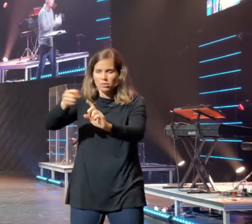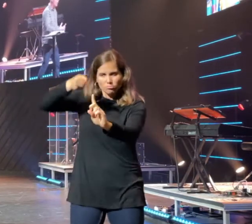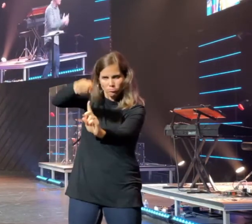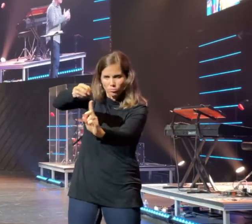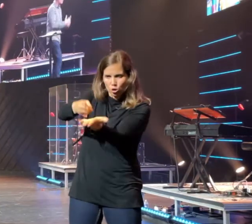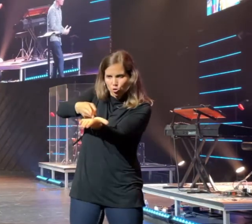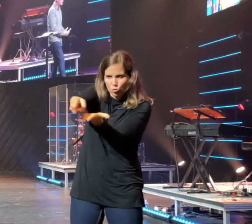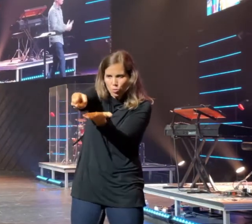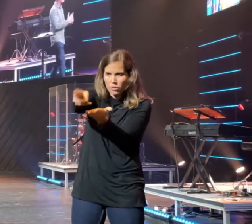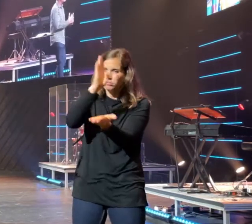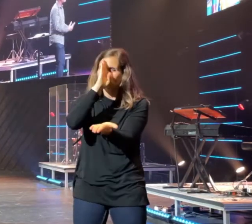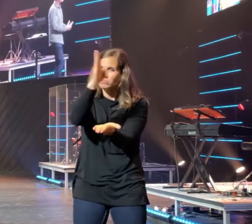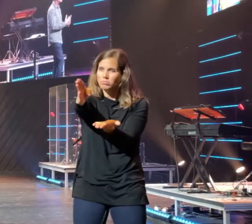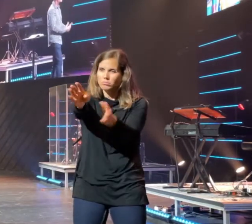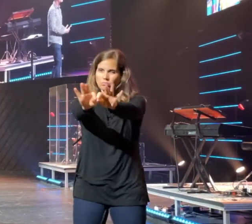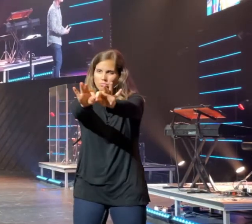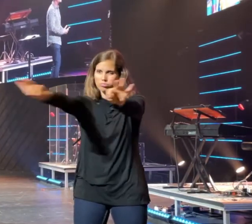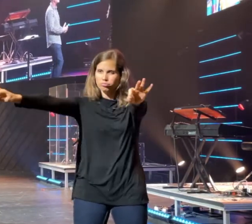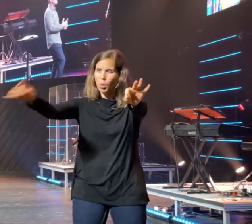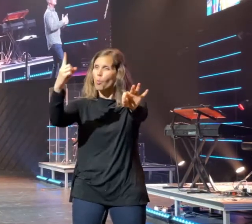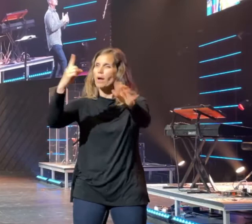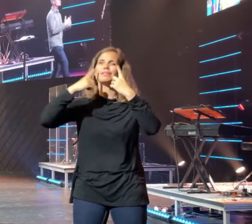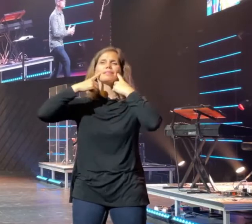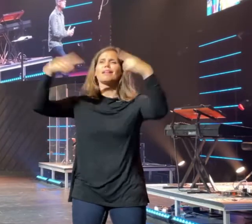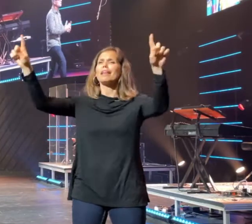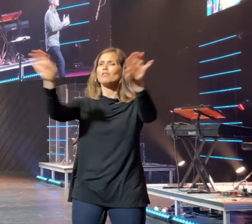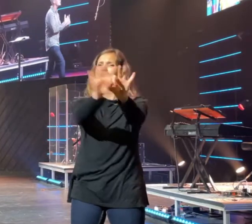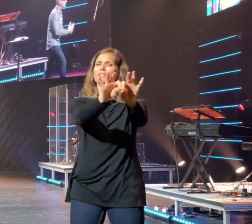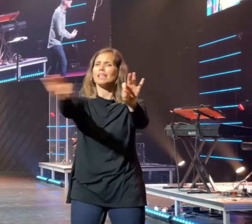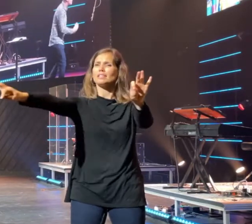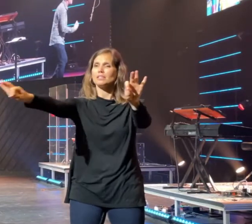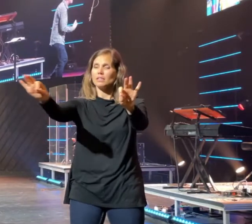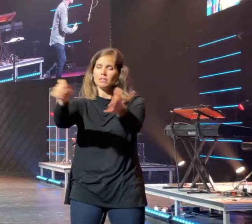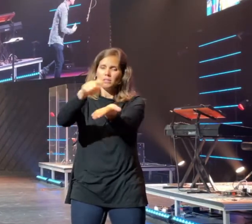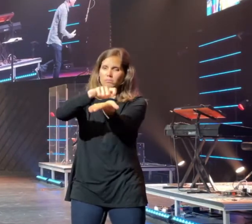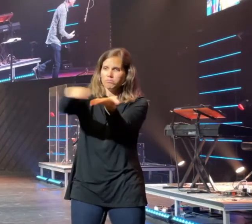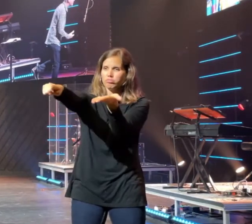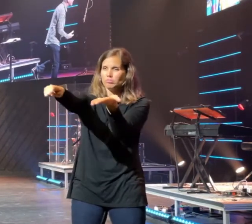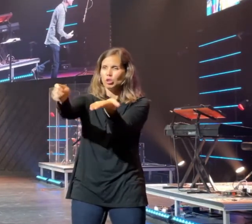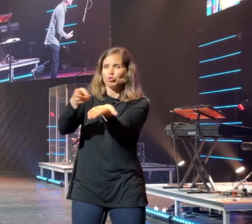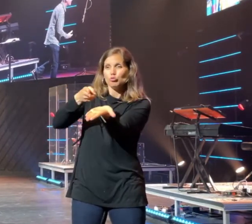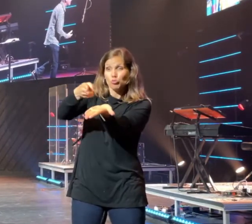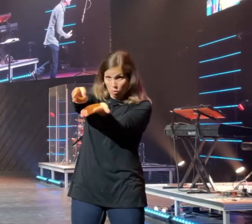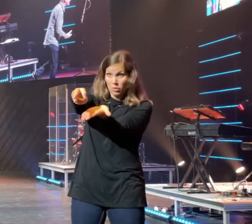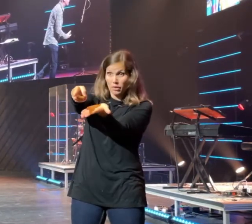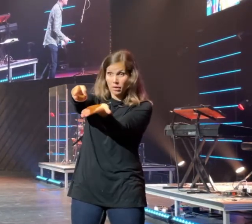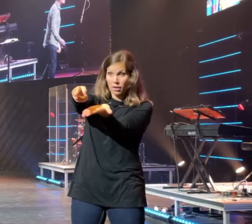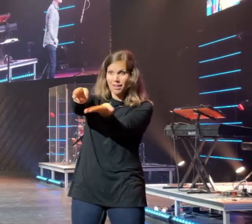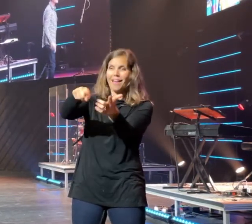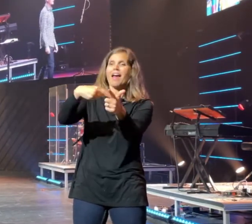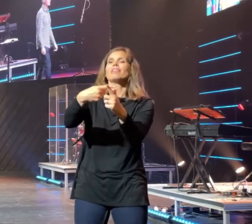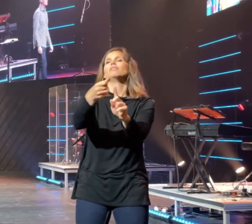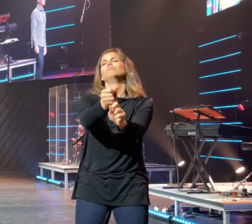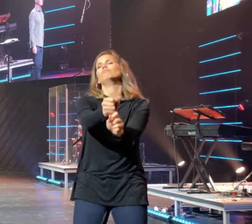write one straightforward, simple, declarative sentence, the truest sentence I could write, and then I would go